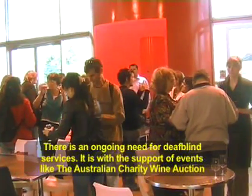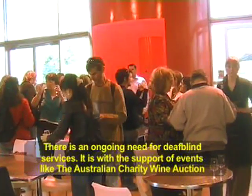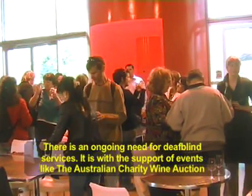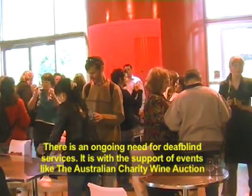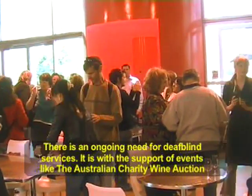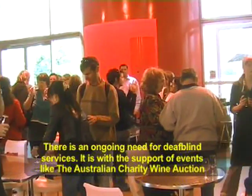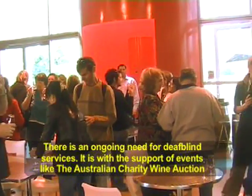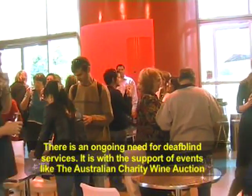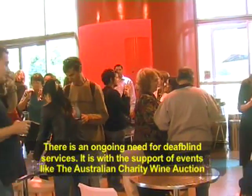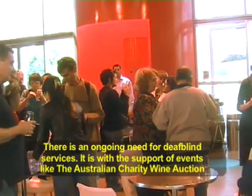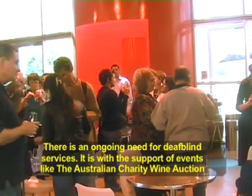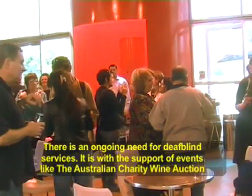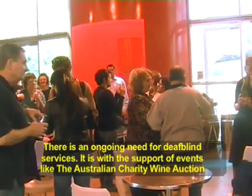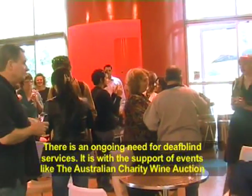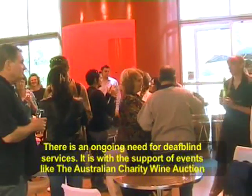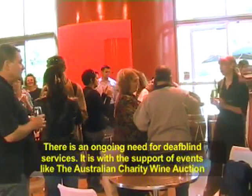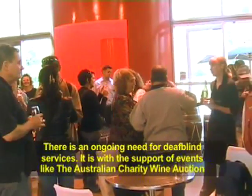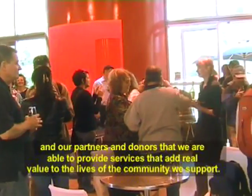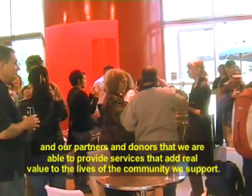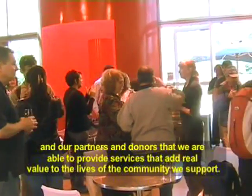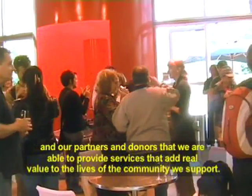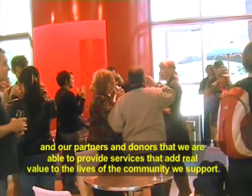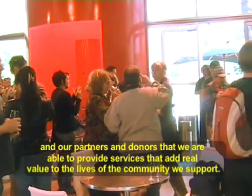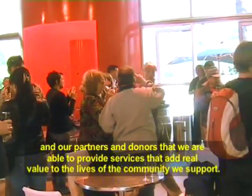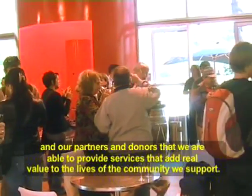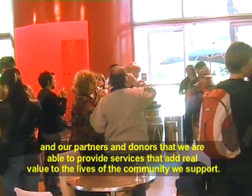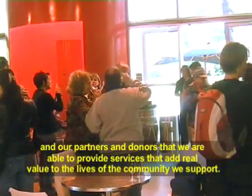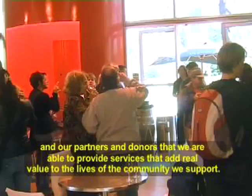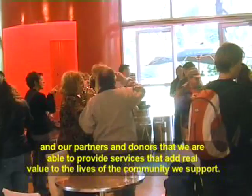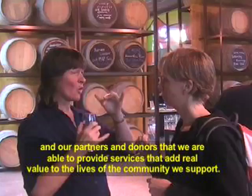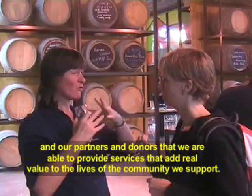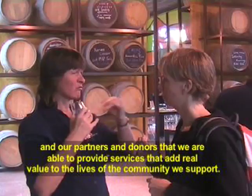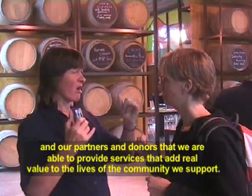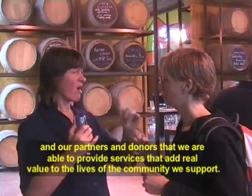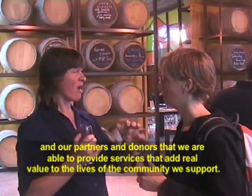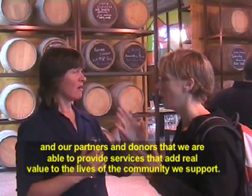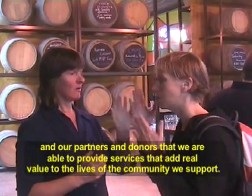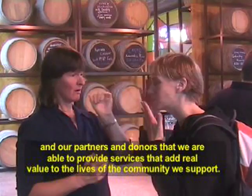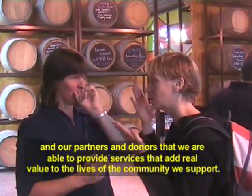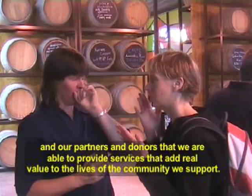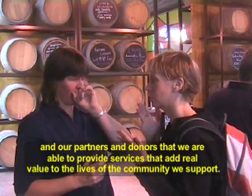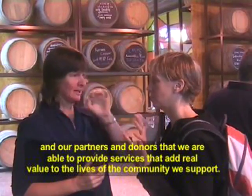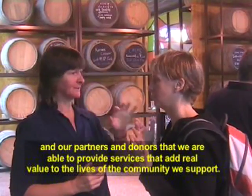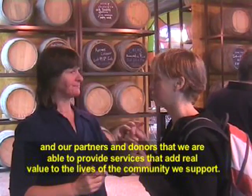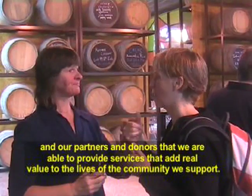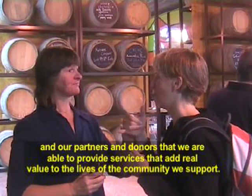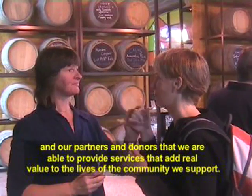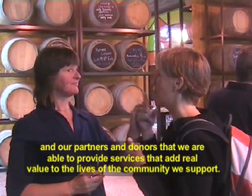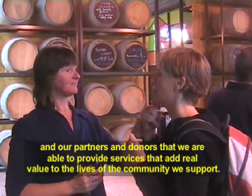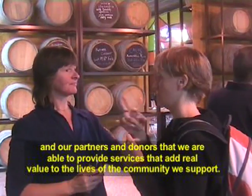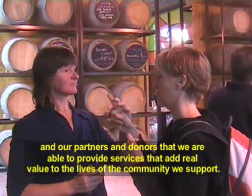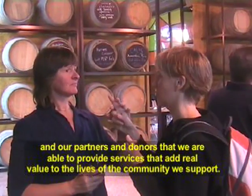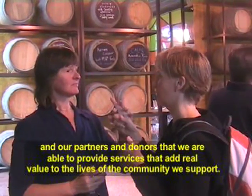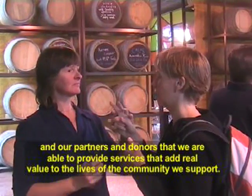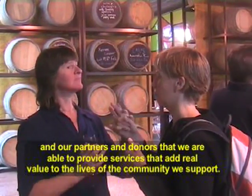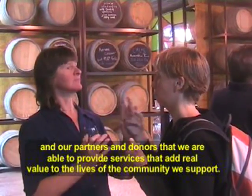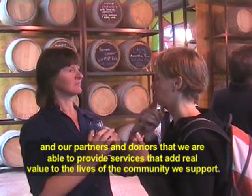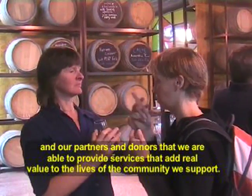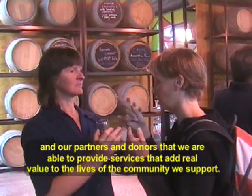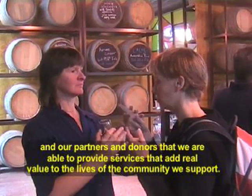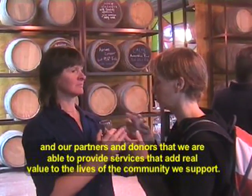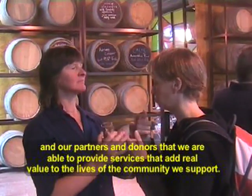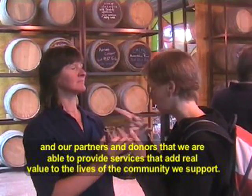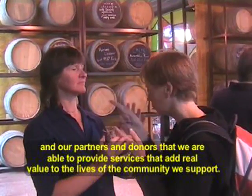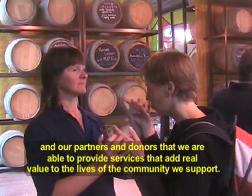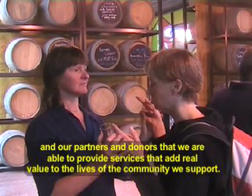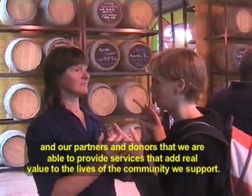events like the Australian Charity Wine Auction and our partners and donors that we're able to provide services that add real value to